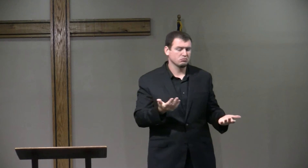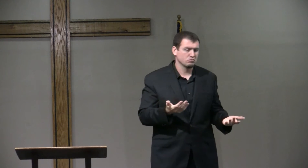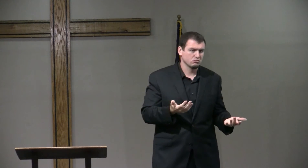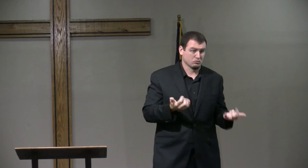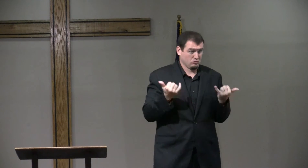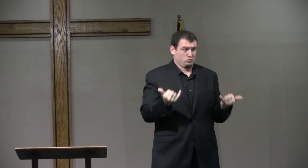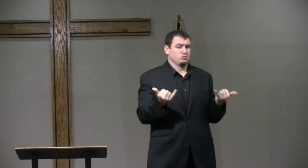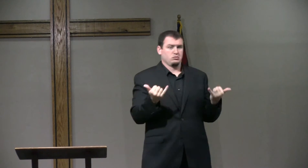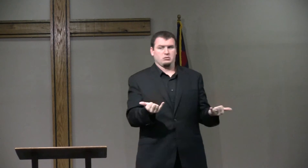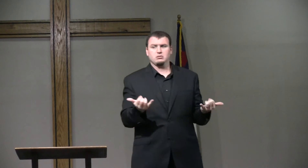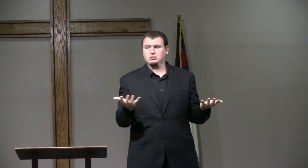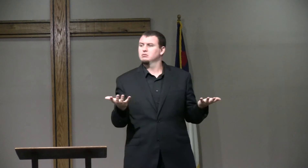can be very easy.